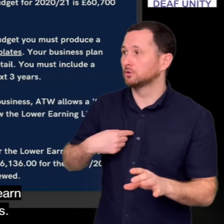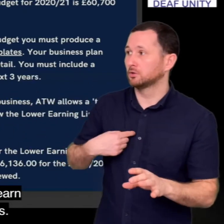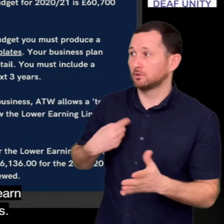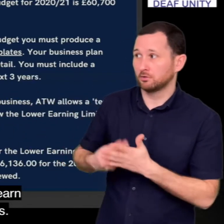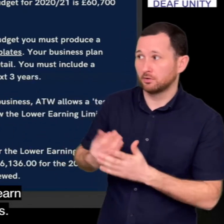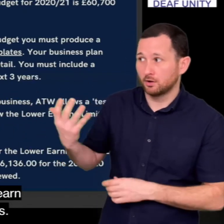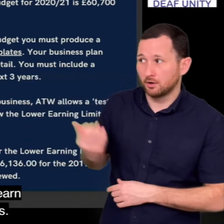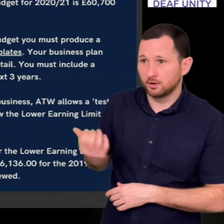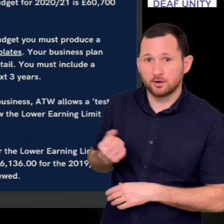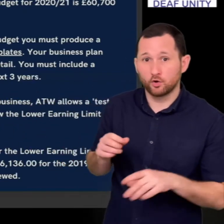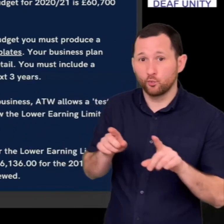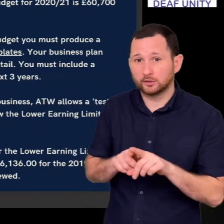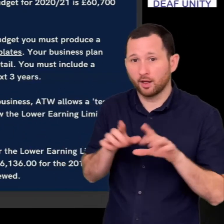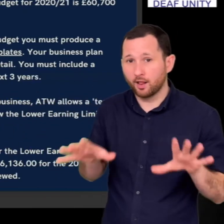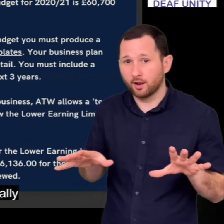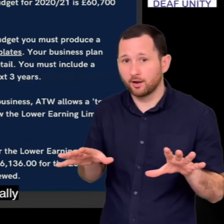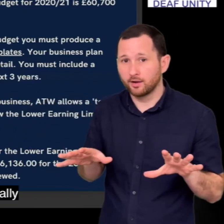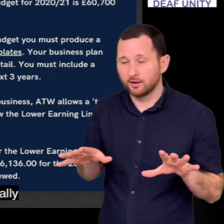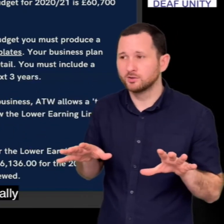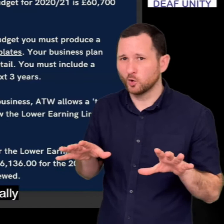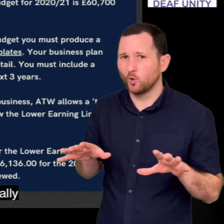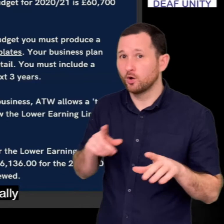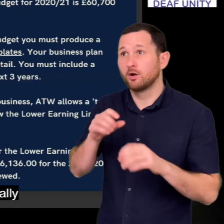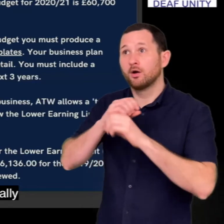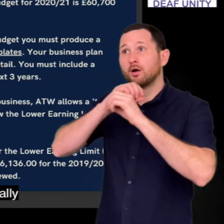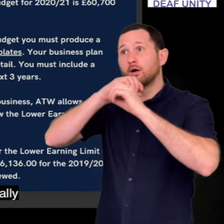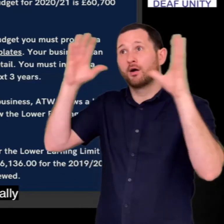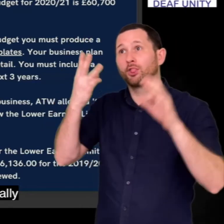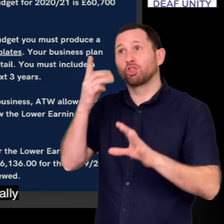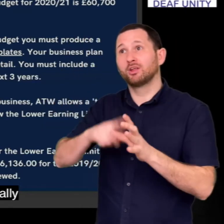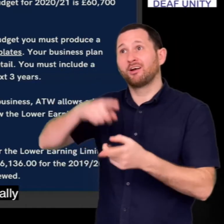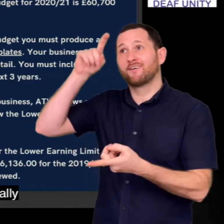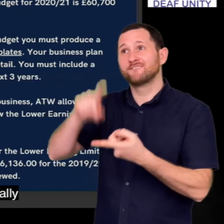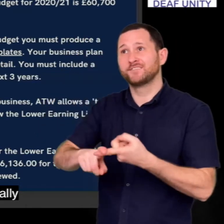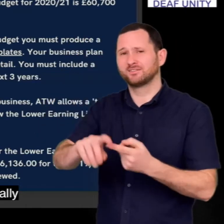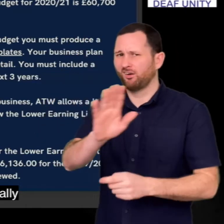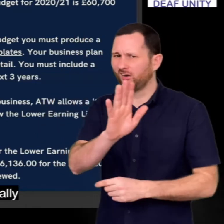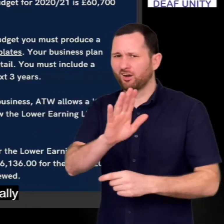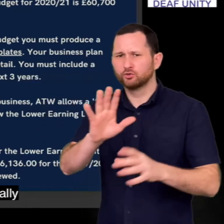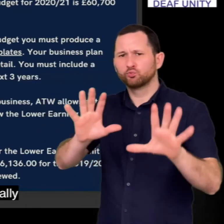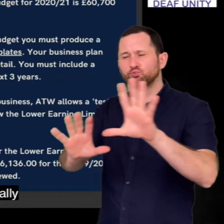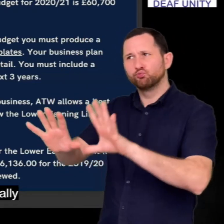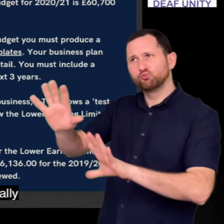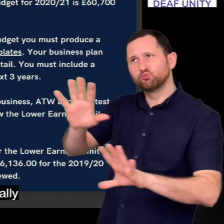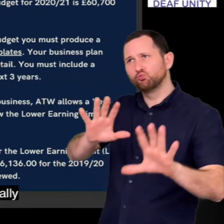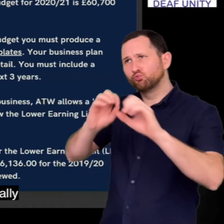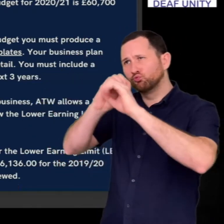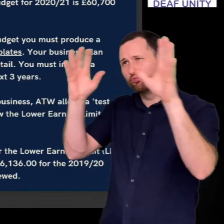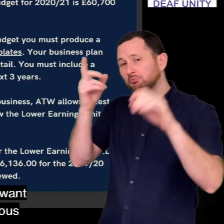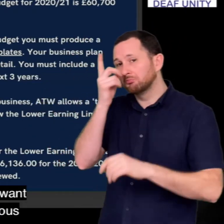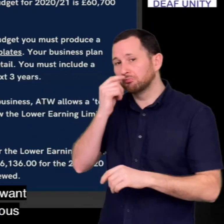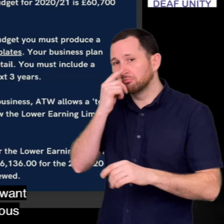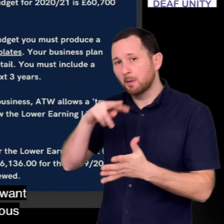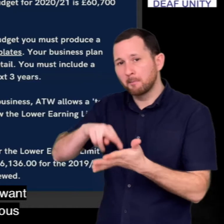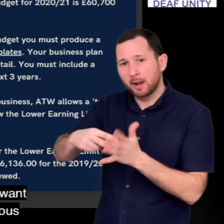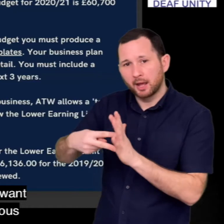next 3 years. Now, forecasts are basically like a best guess. So,